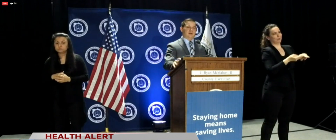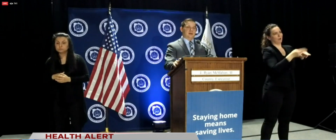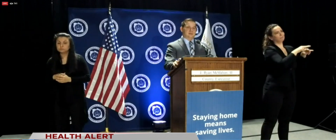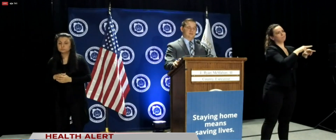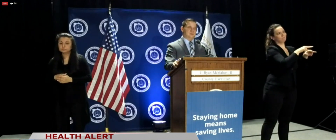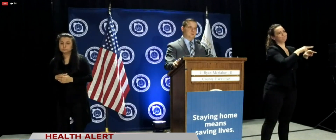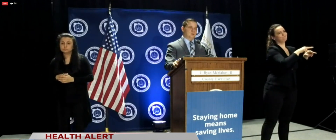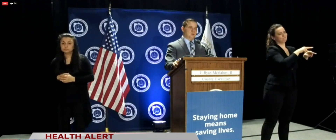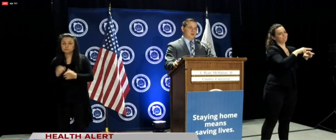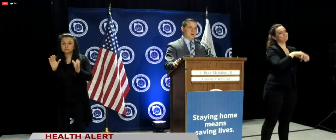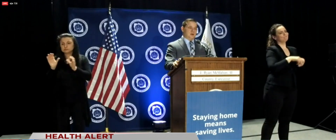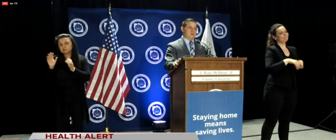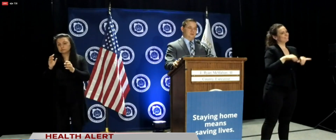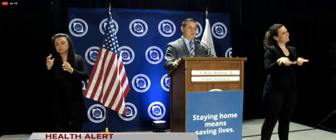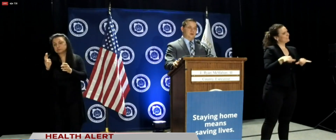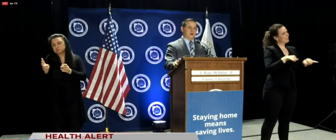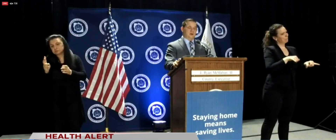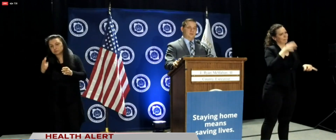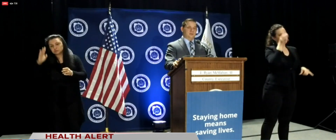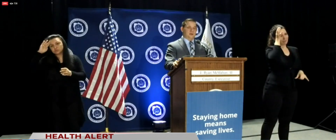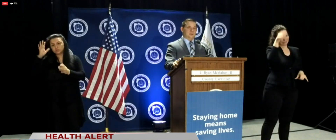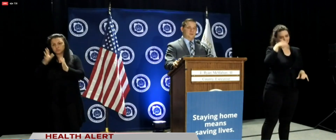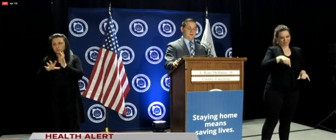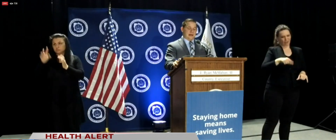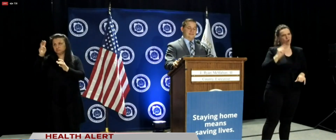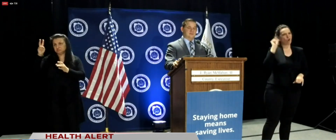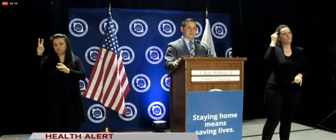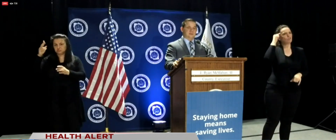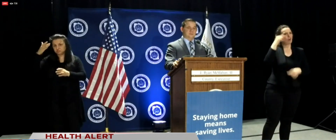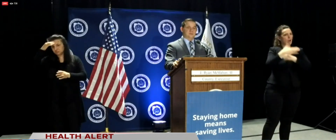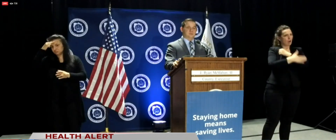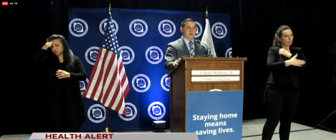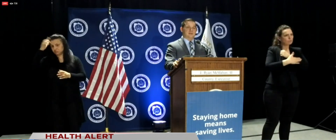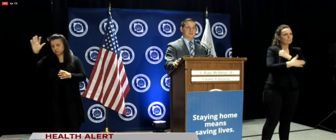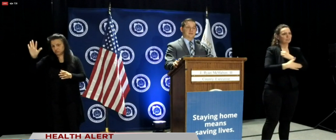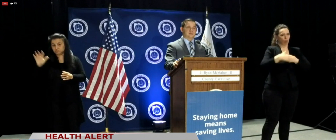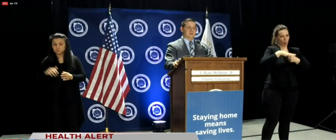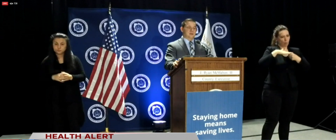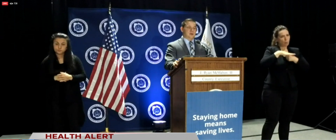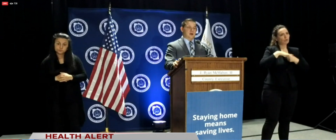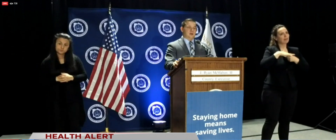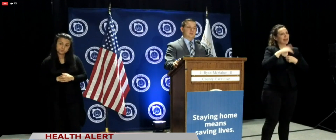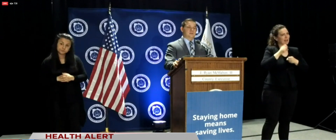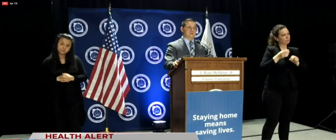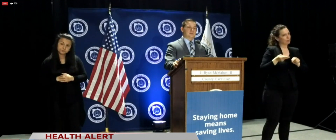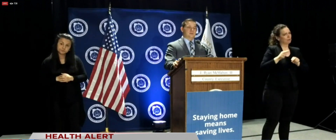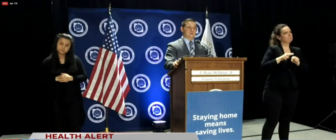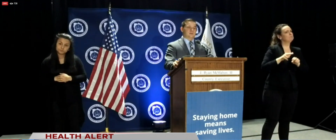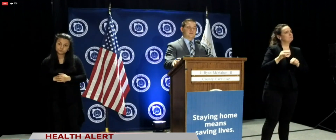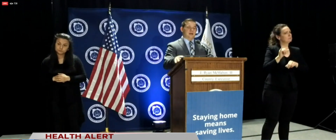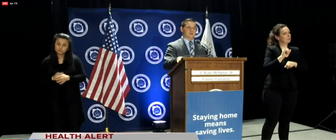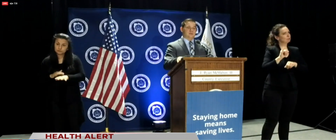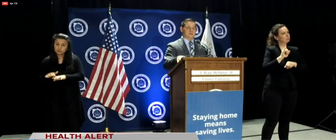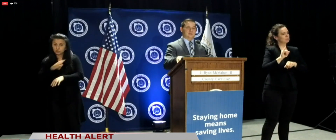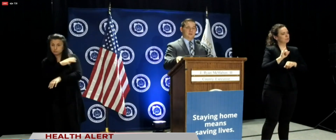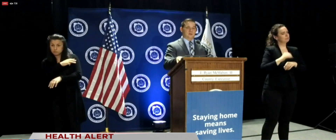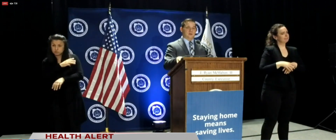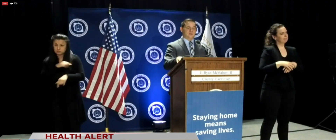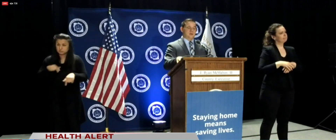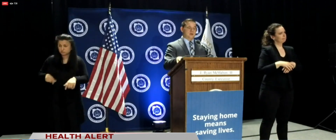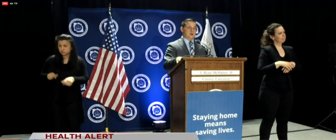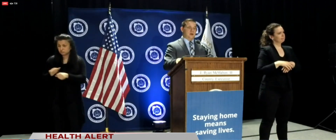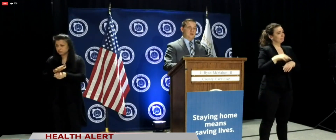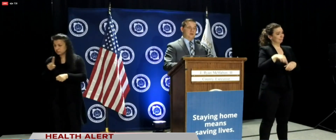government finances. So there are lots of victims in this process. This virus is a